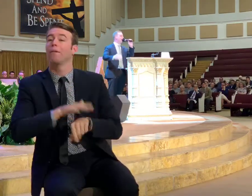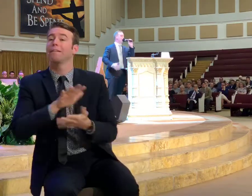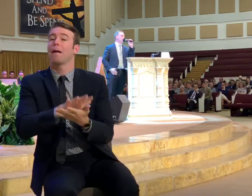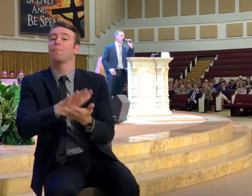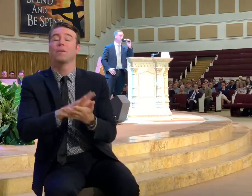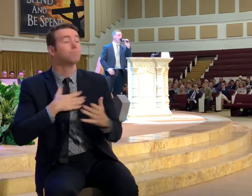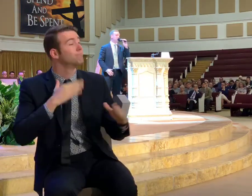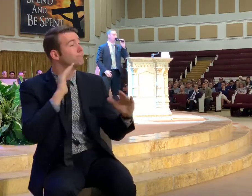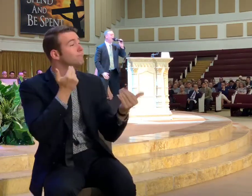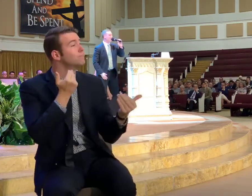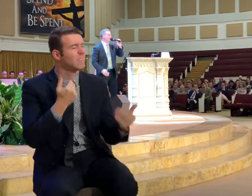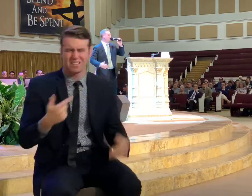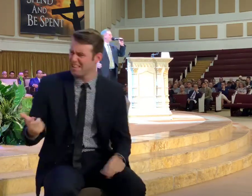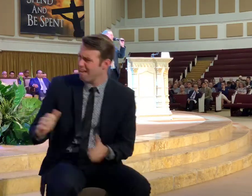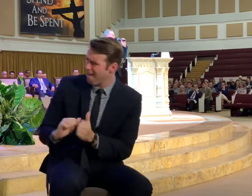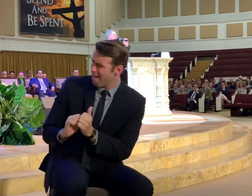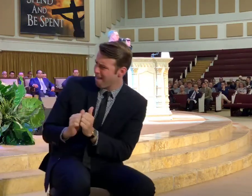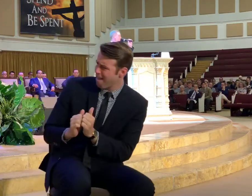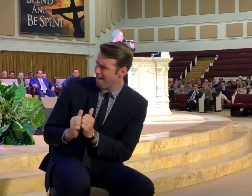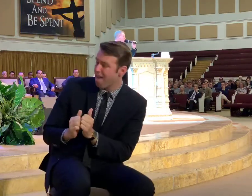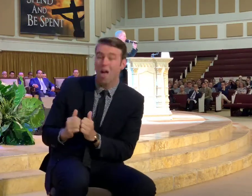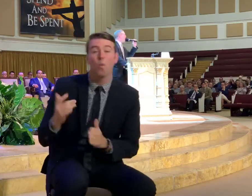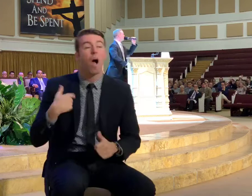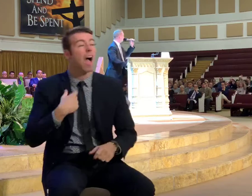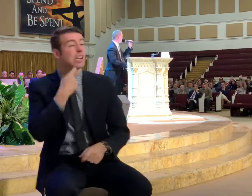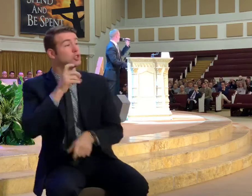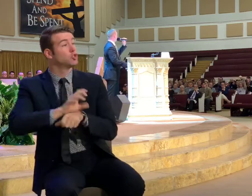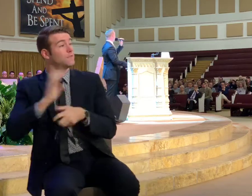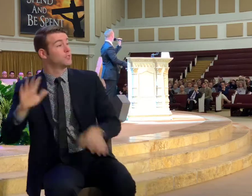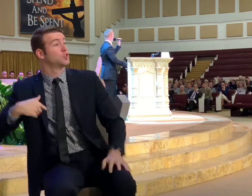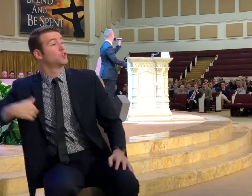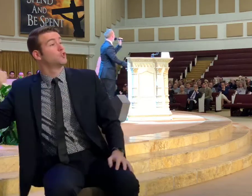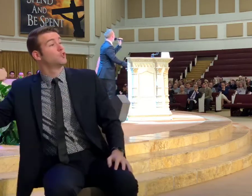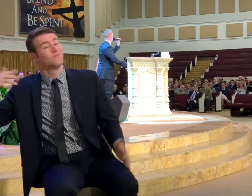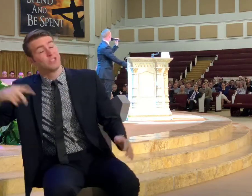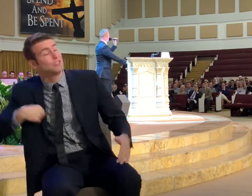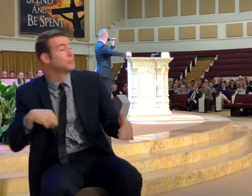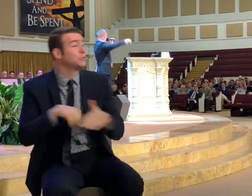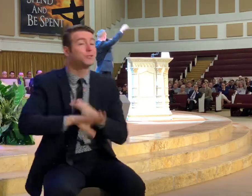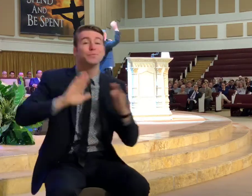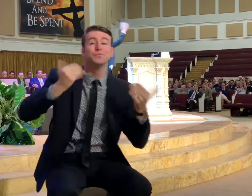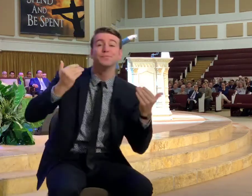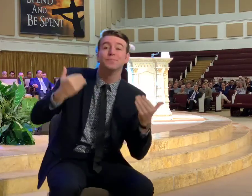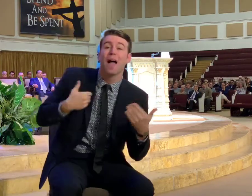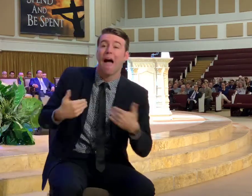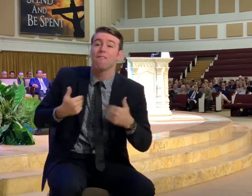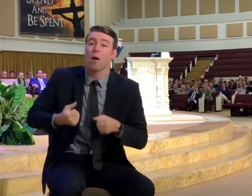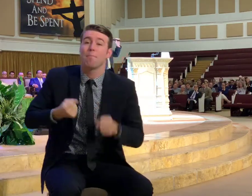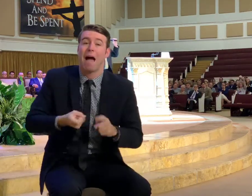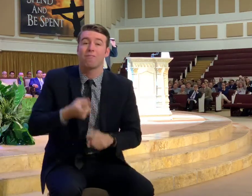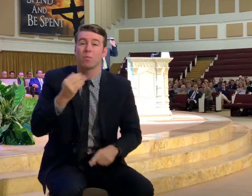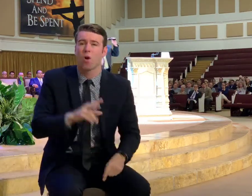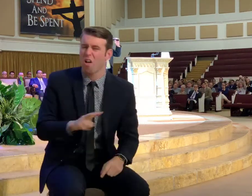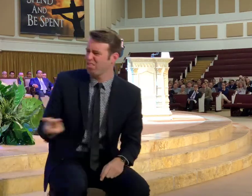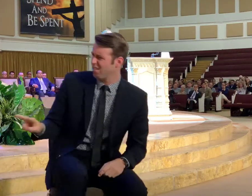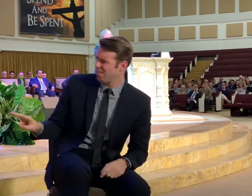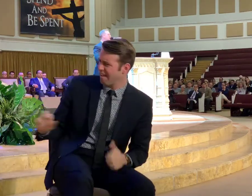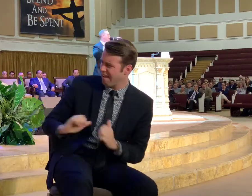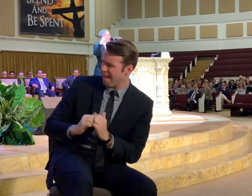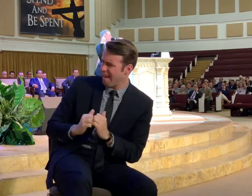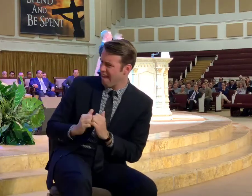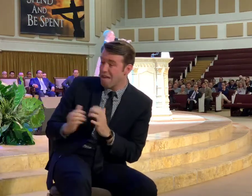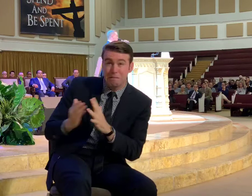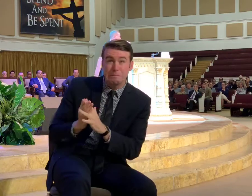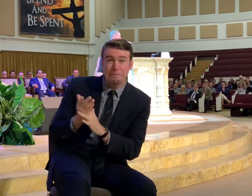a smile on your face because you just came from church the day before, and you got a power from God that got you through